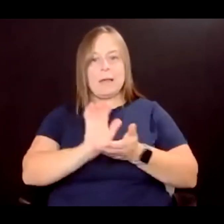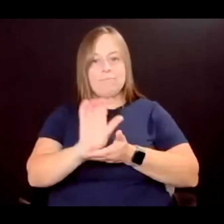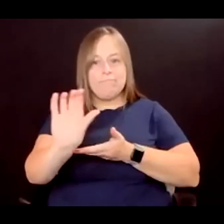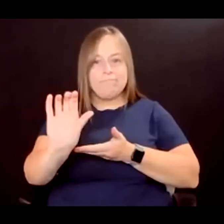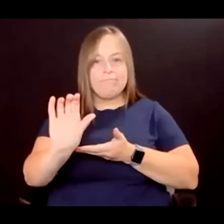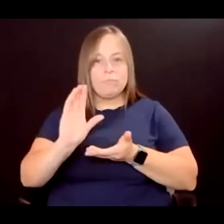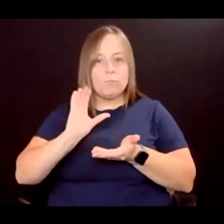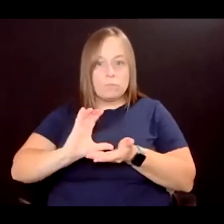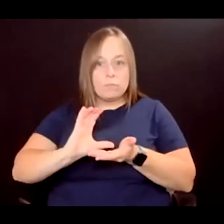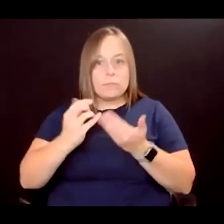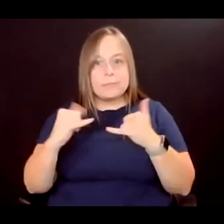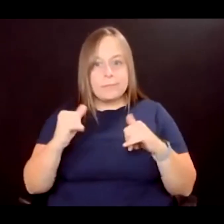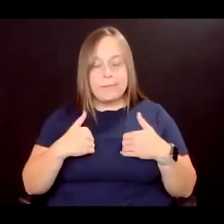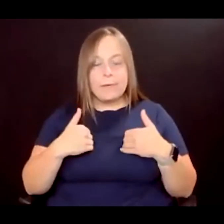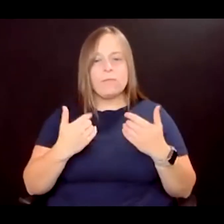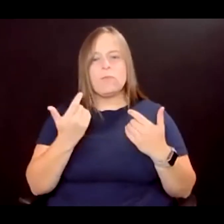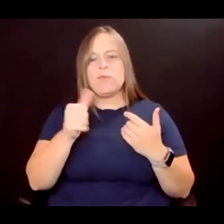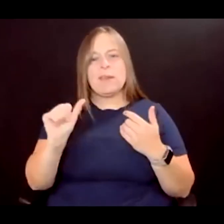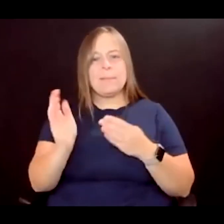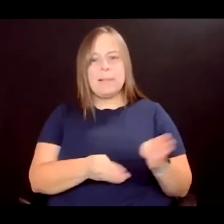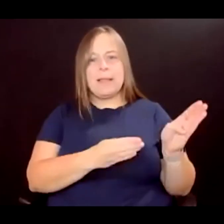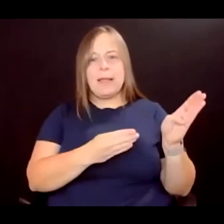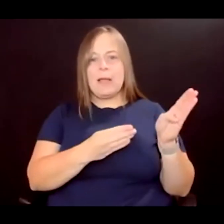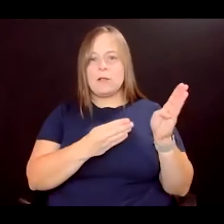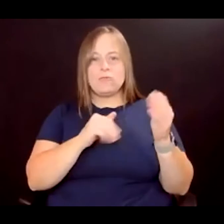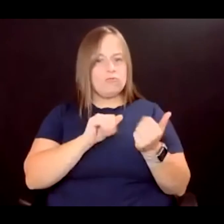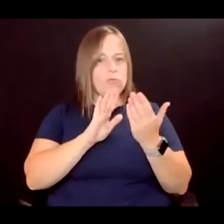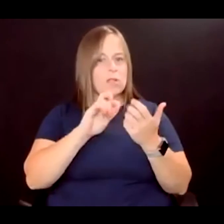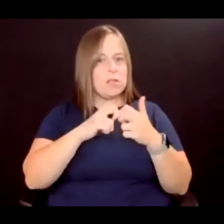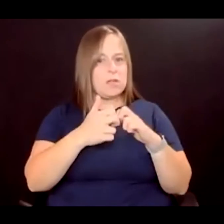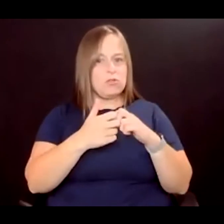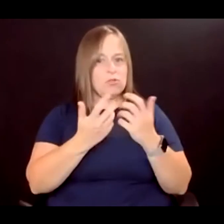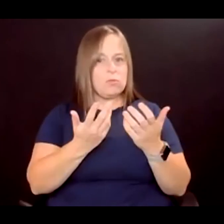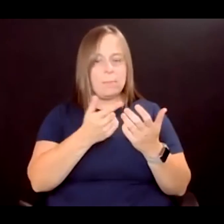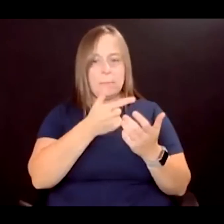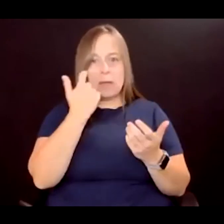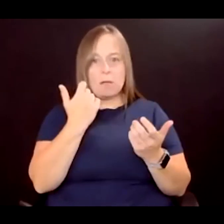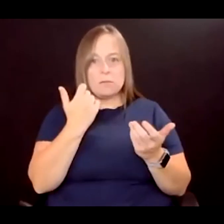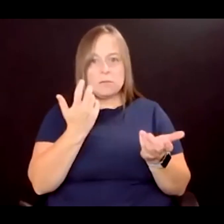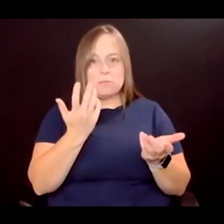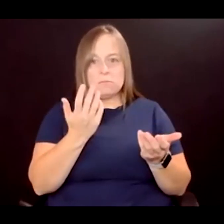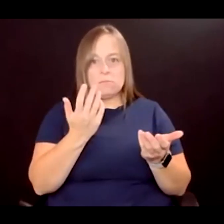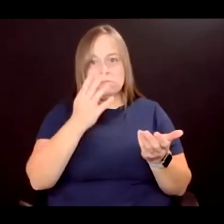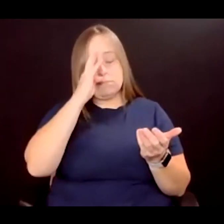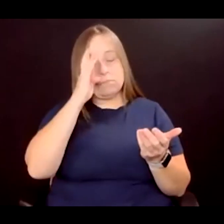Fix, you're the first person in all of my talks to have this much